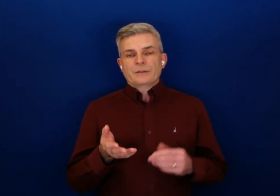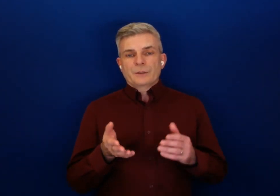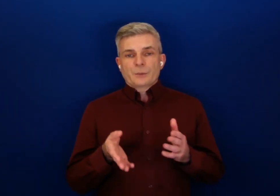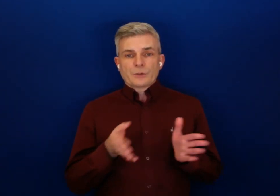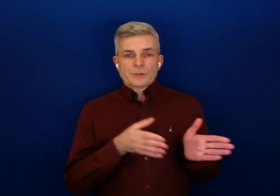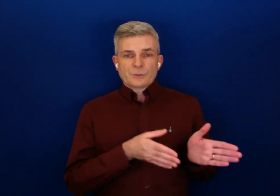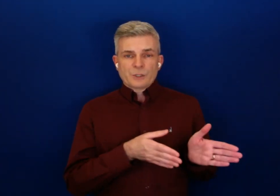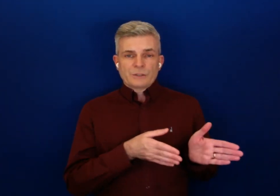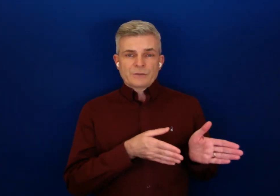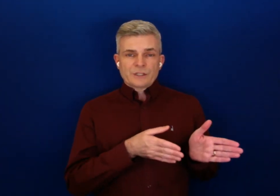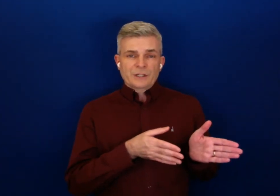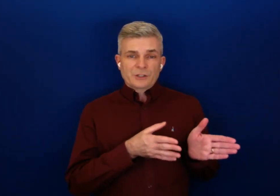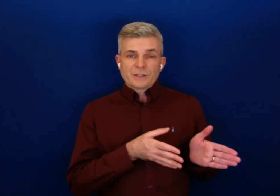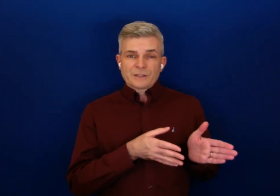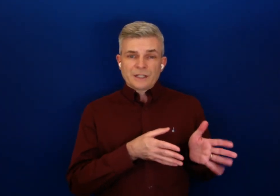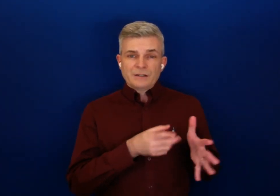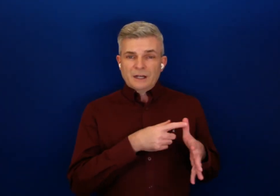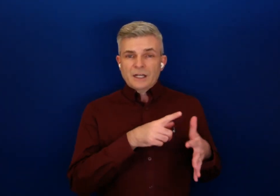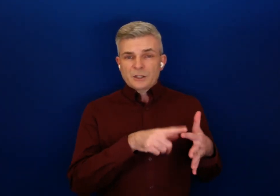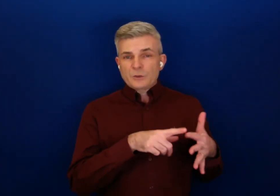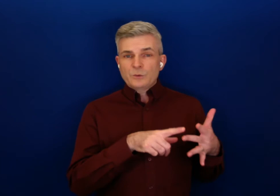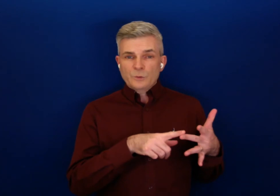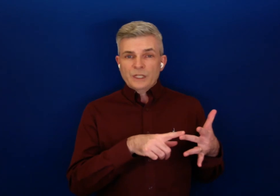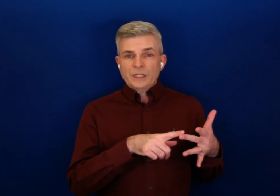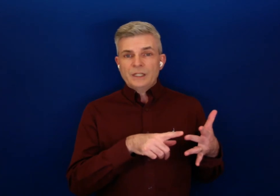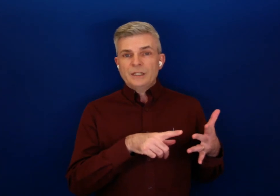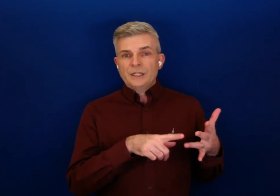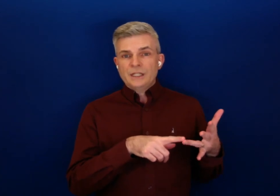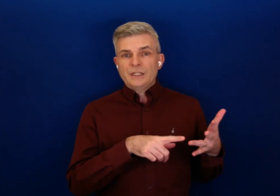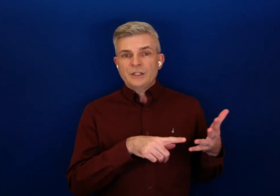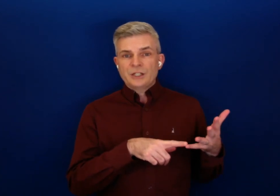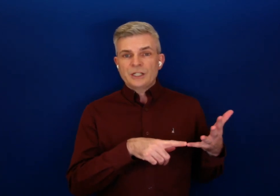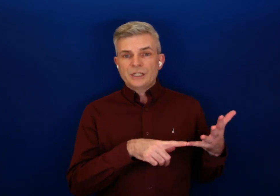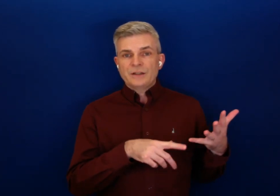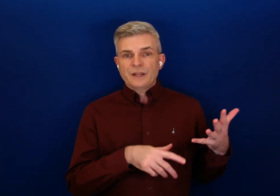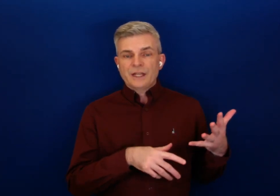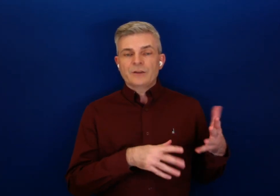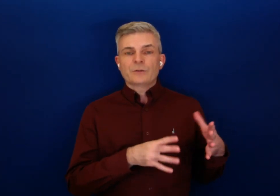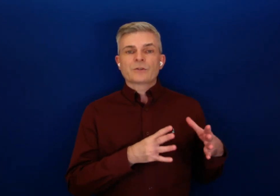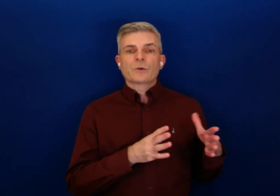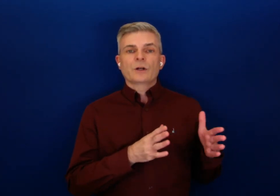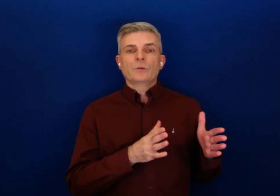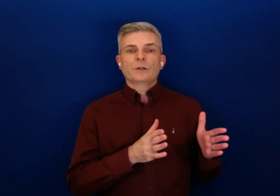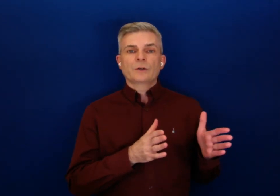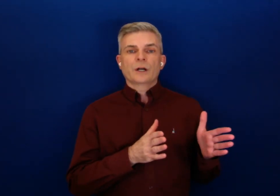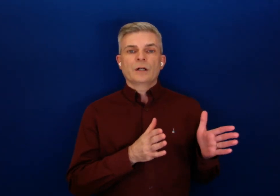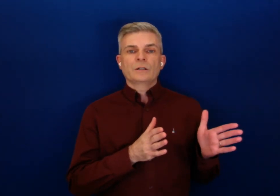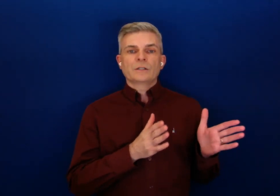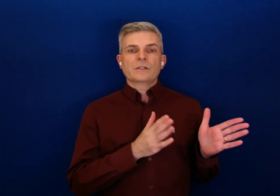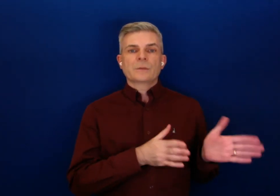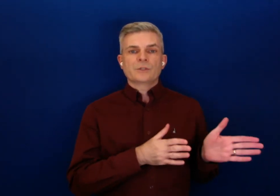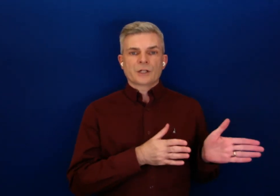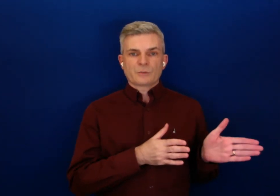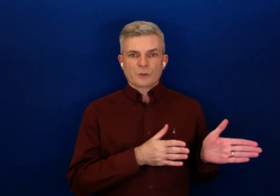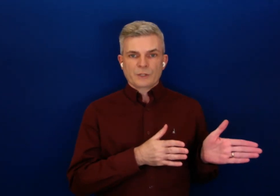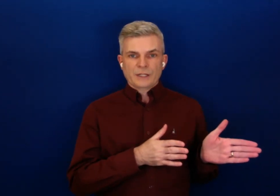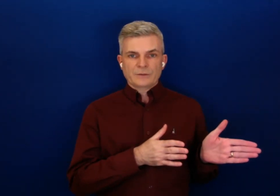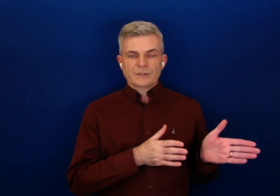the personal pronouns that I just said, I, you, we, he, she, it, they, those are all what are called subject pronouns.